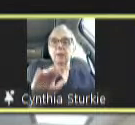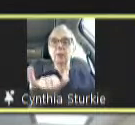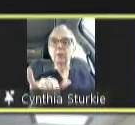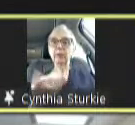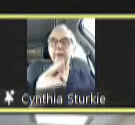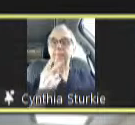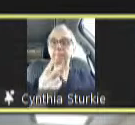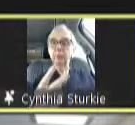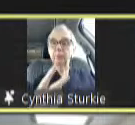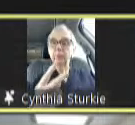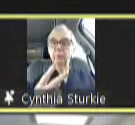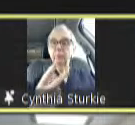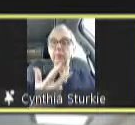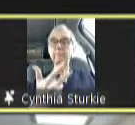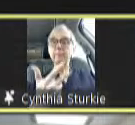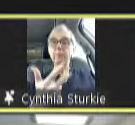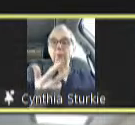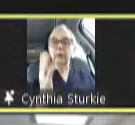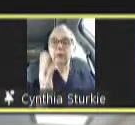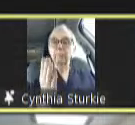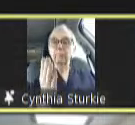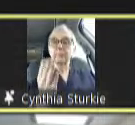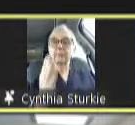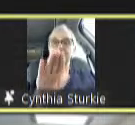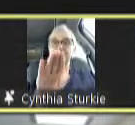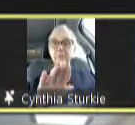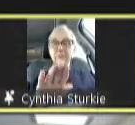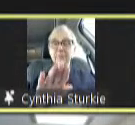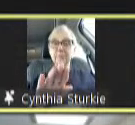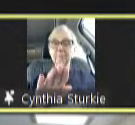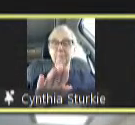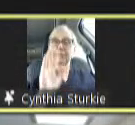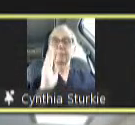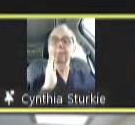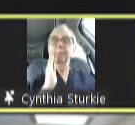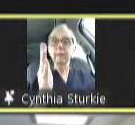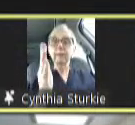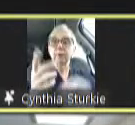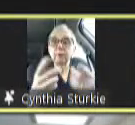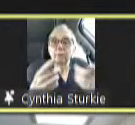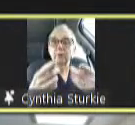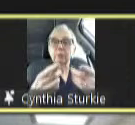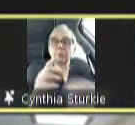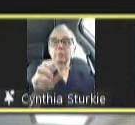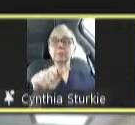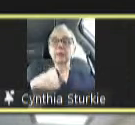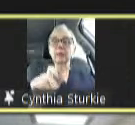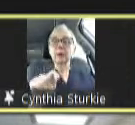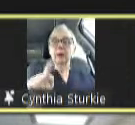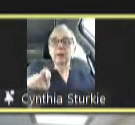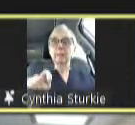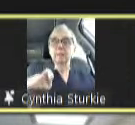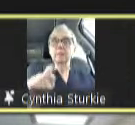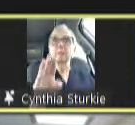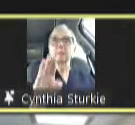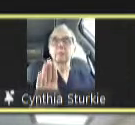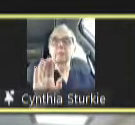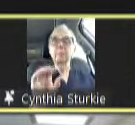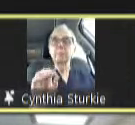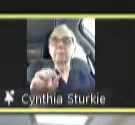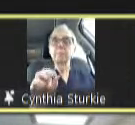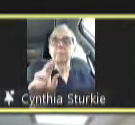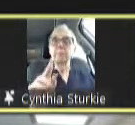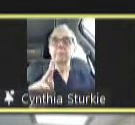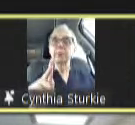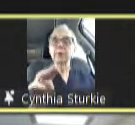three presenters this afternoon joining us. They will be Director Scott Bookman, our COVID-19 Incident Commander, Dr. Rachel Herlihy,